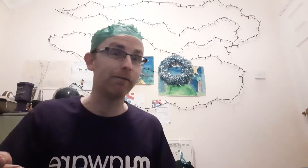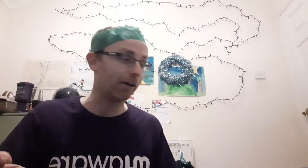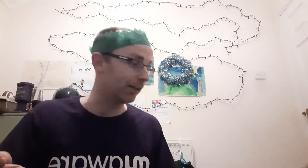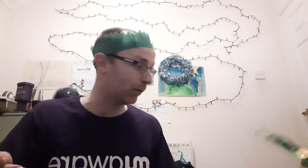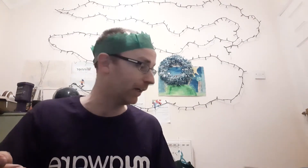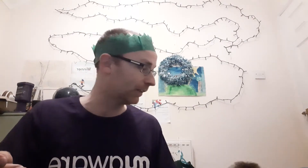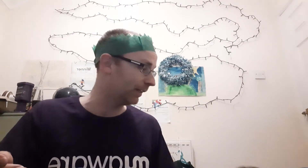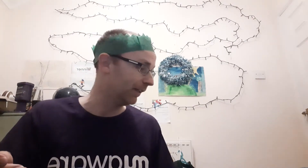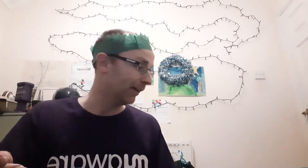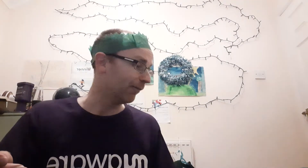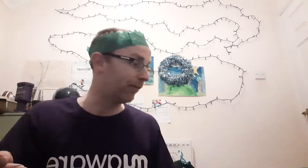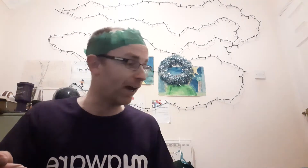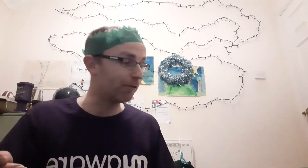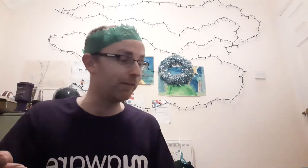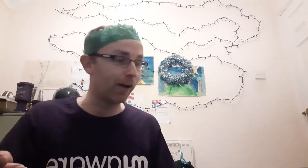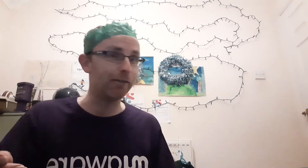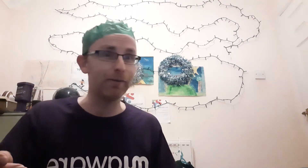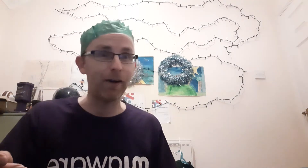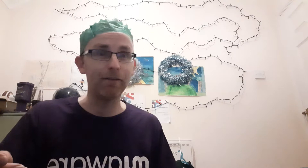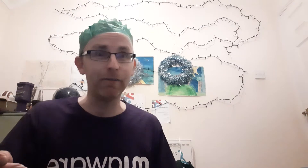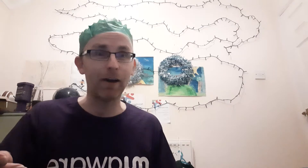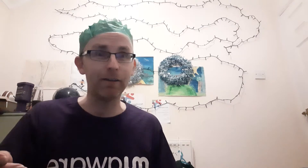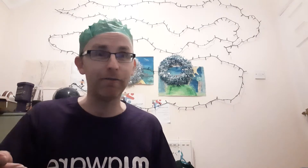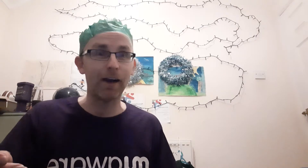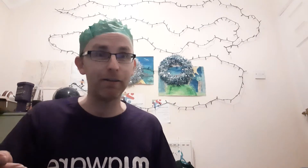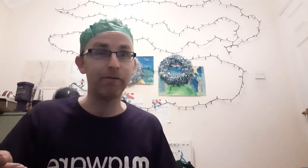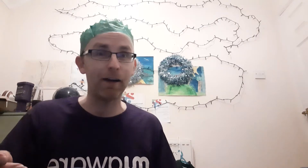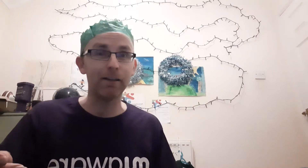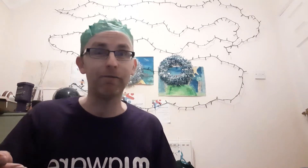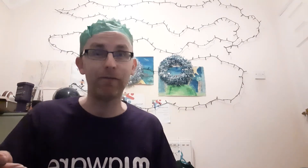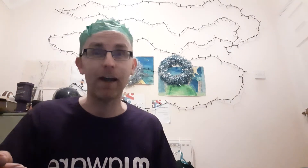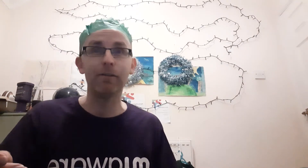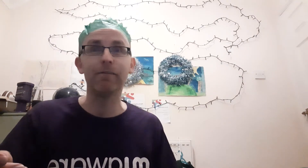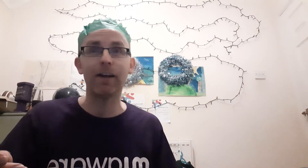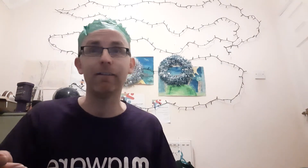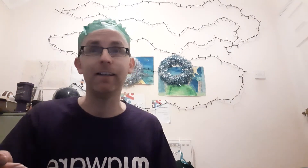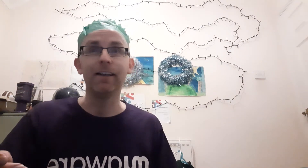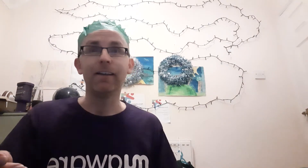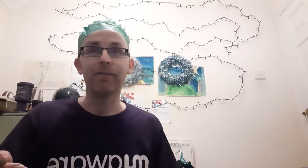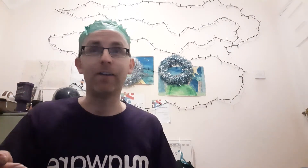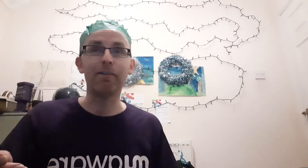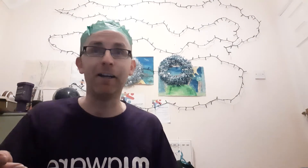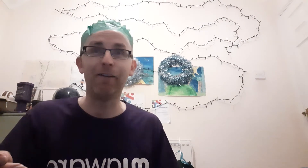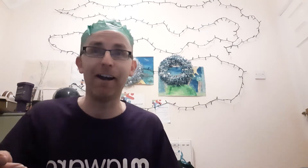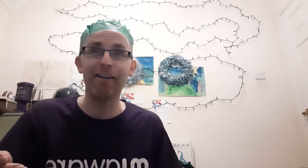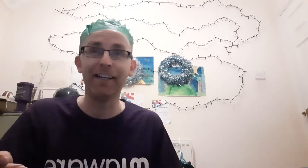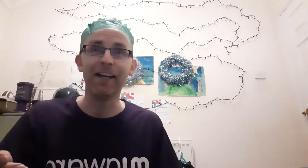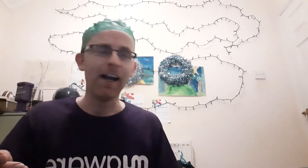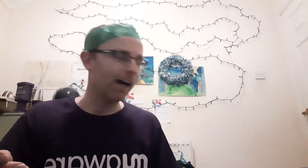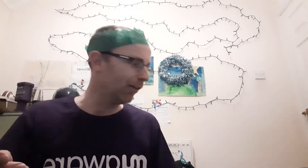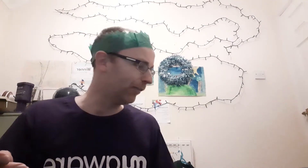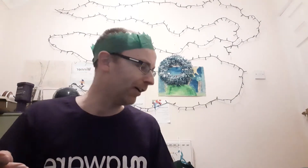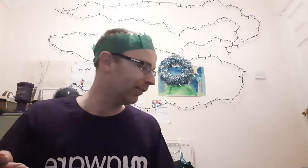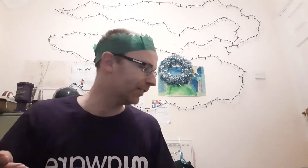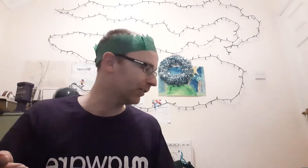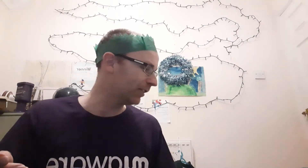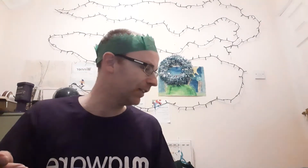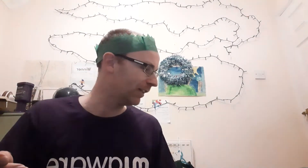very quickly. Very, very, very, very, very, very, very, very, very, very. How far are they underneath your